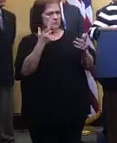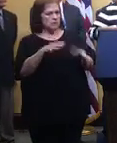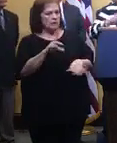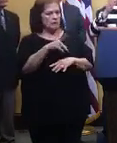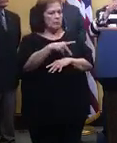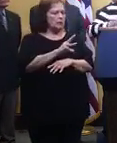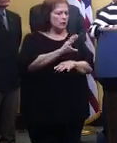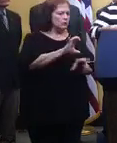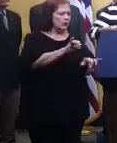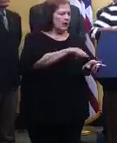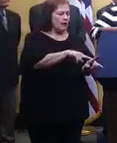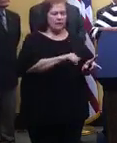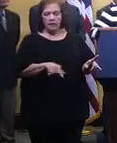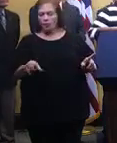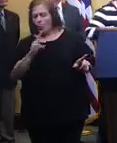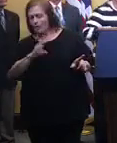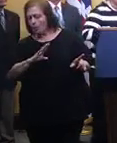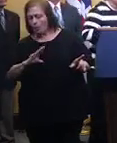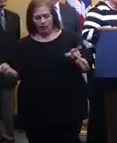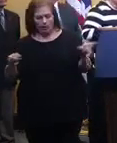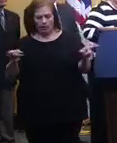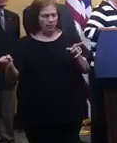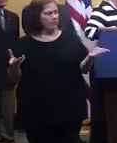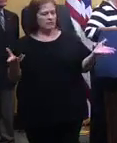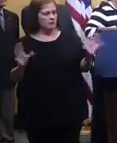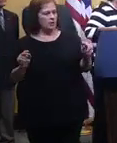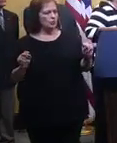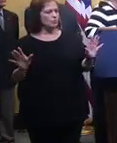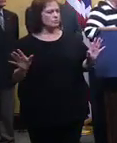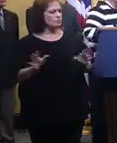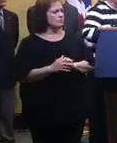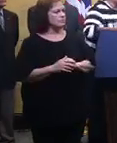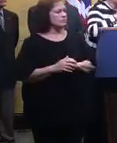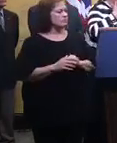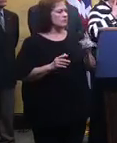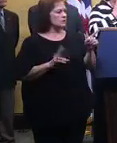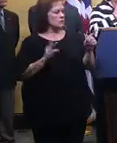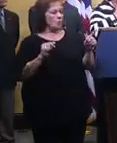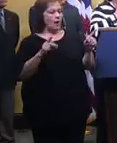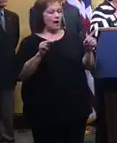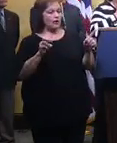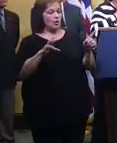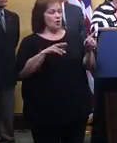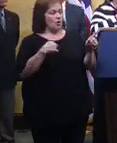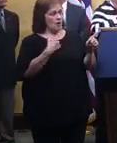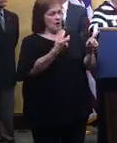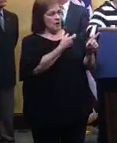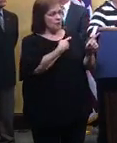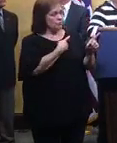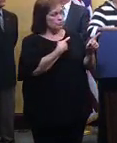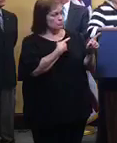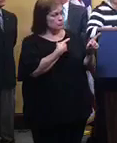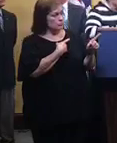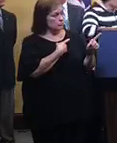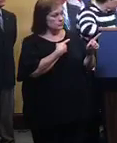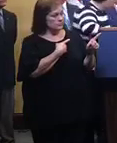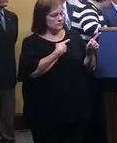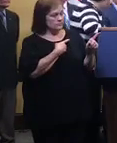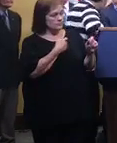DPW's doing this, it comes Sewerage and Water Board. David Hammer, WWL. Mr. Wagner, I just wanted to ask you real quick